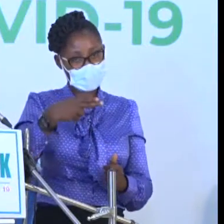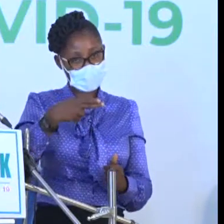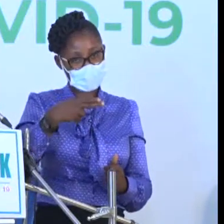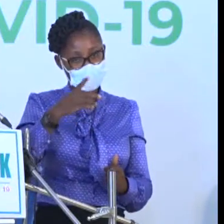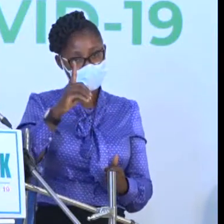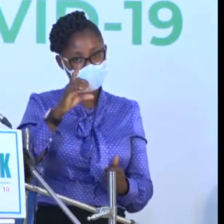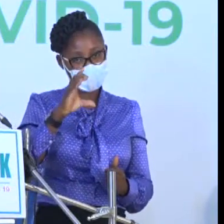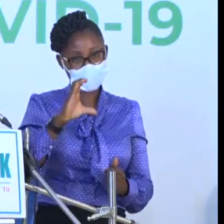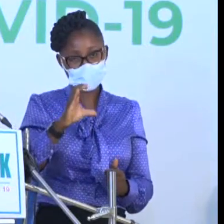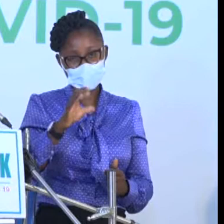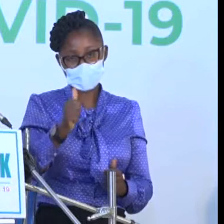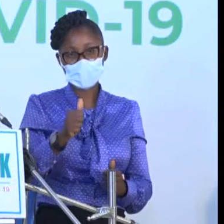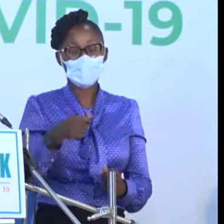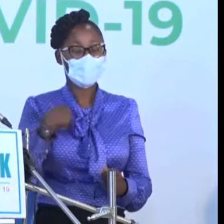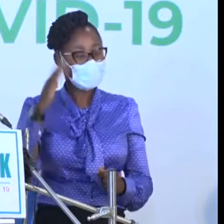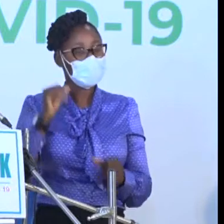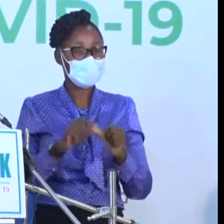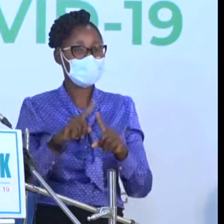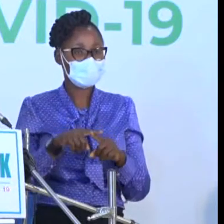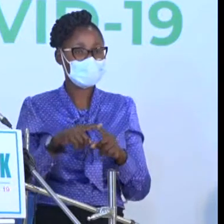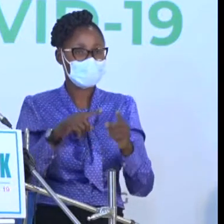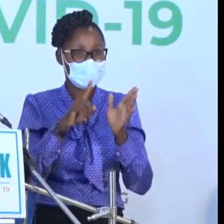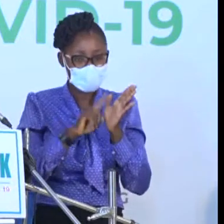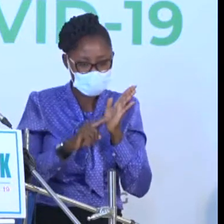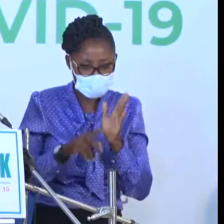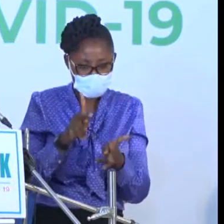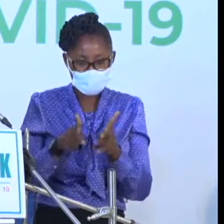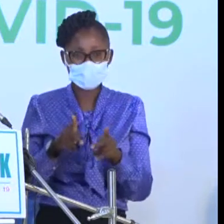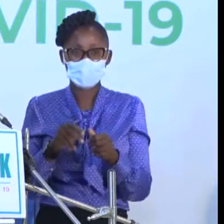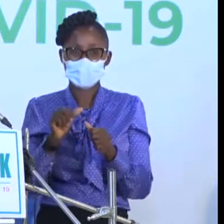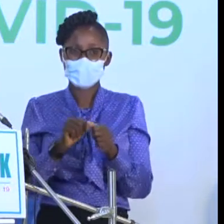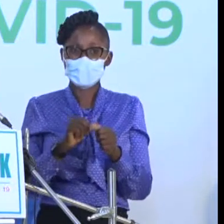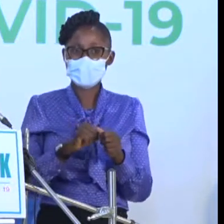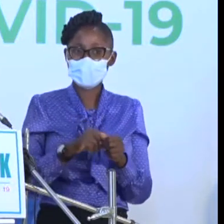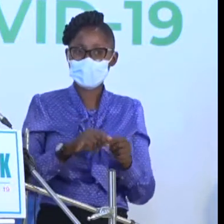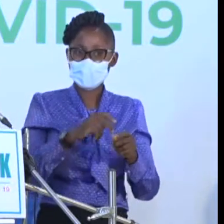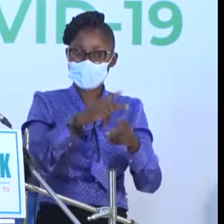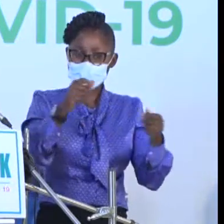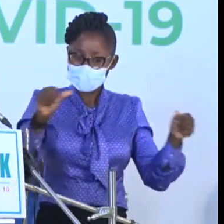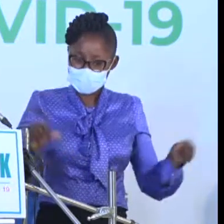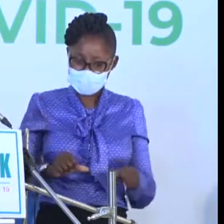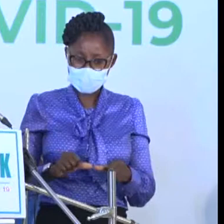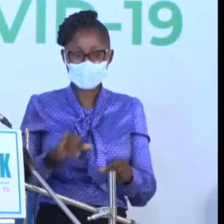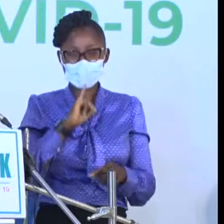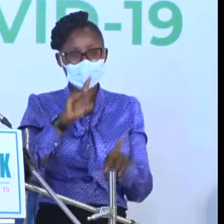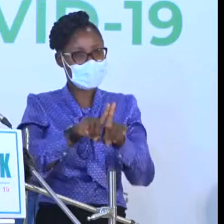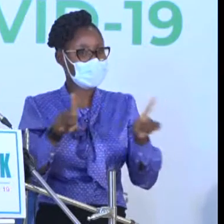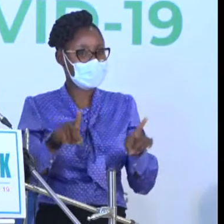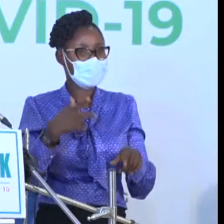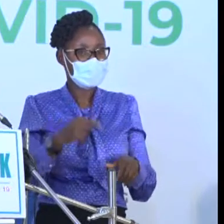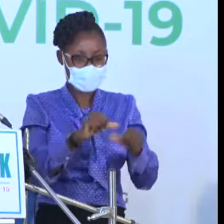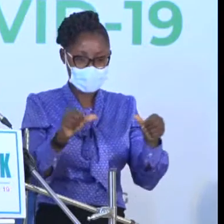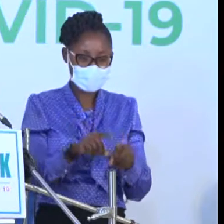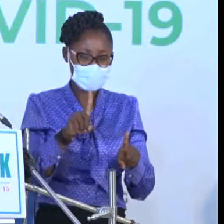to monitor patients in Nigeria. You know, every demographic is different. The demographic taking vaccines in every